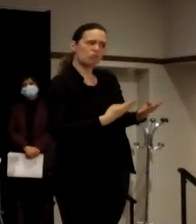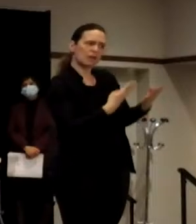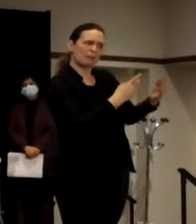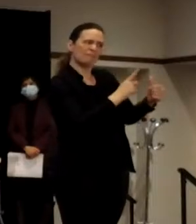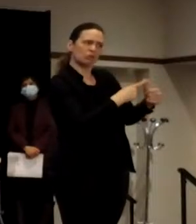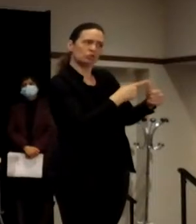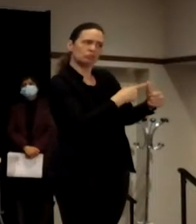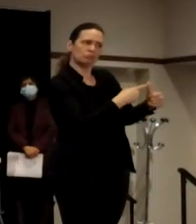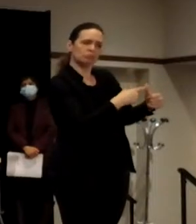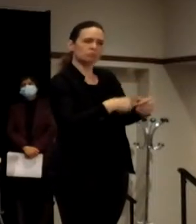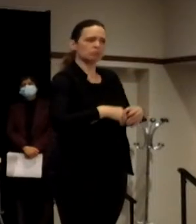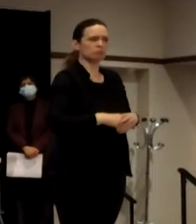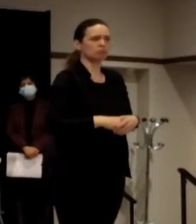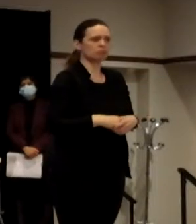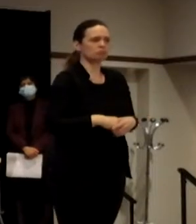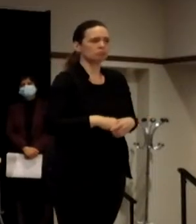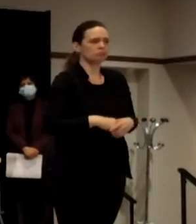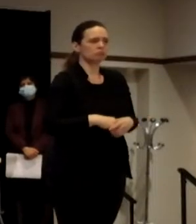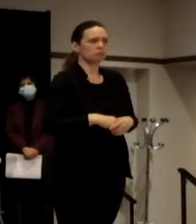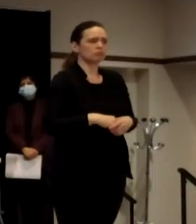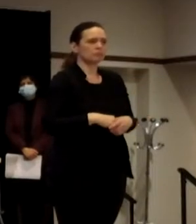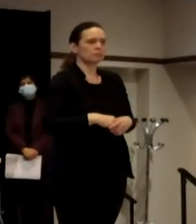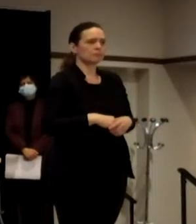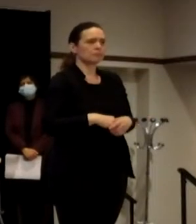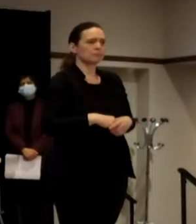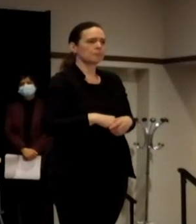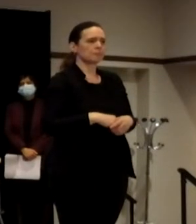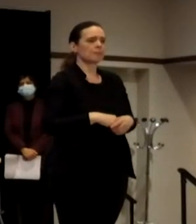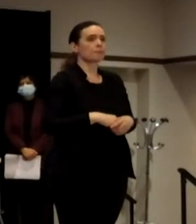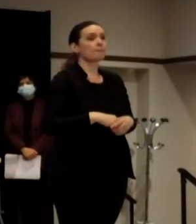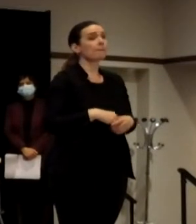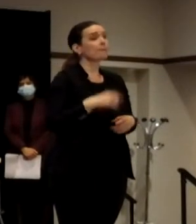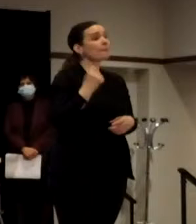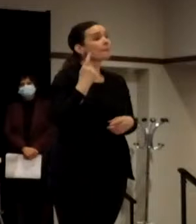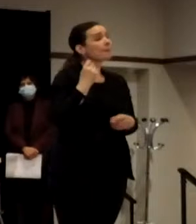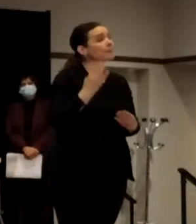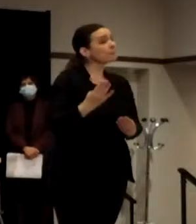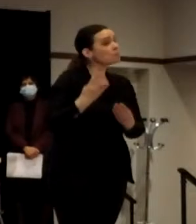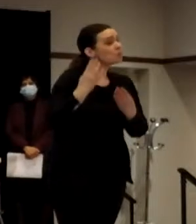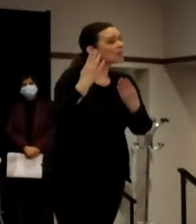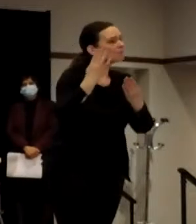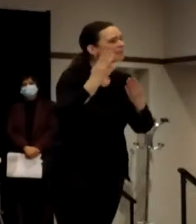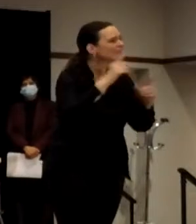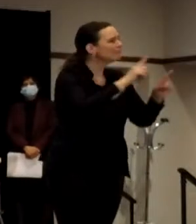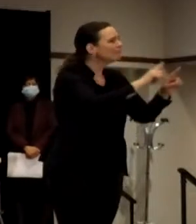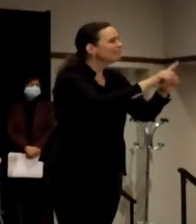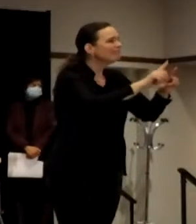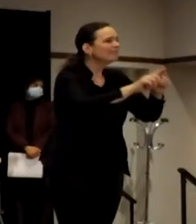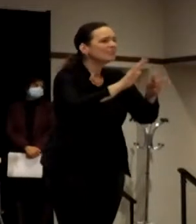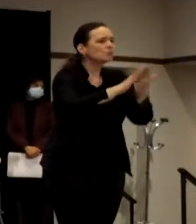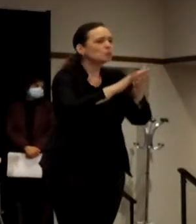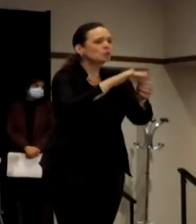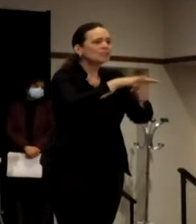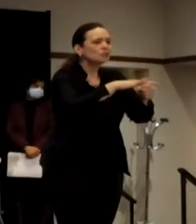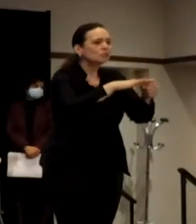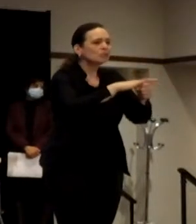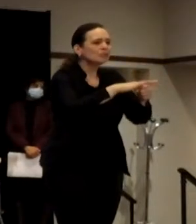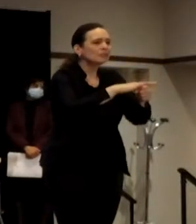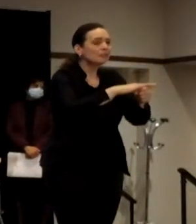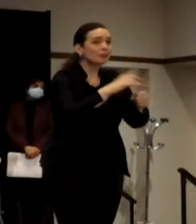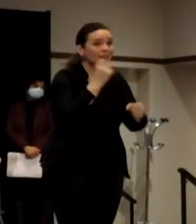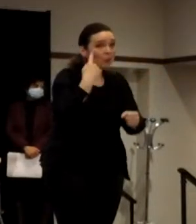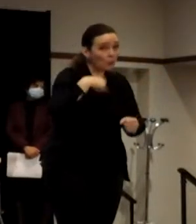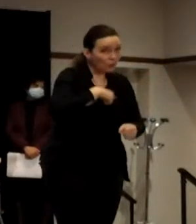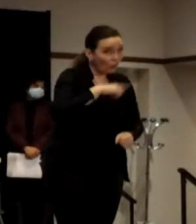formulate the recommendation under what circumstances, yeah, I think we probably are the first. And with